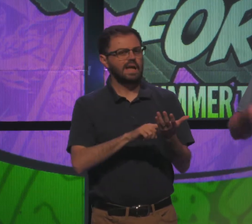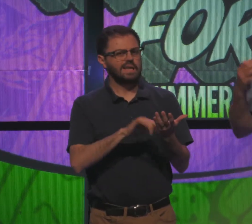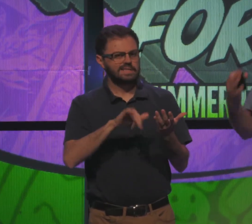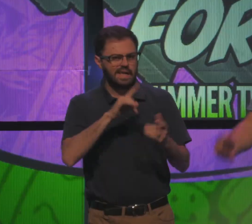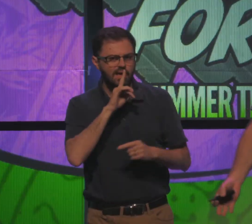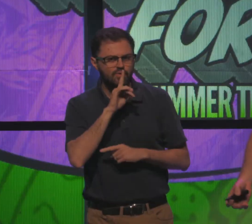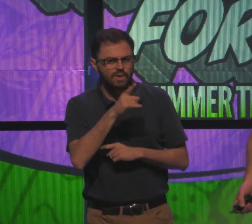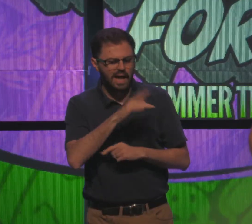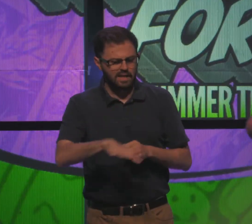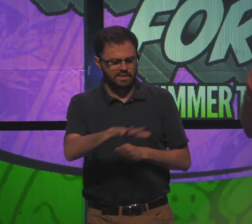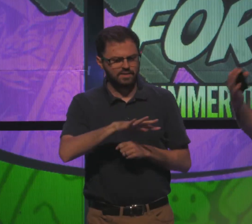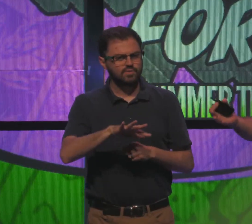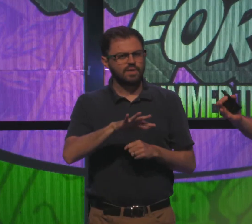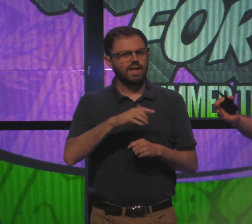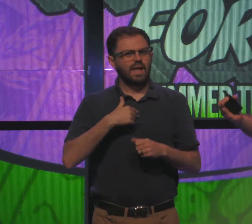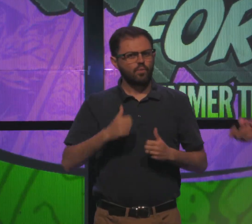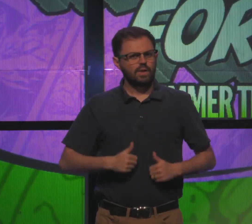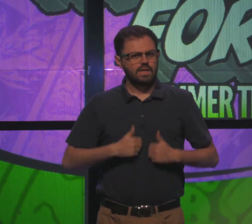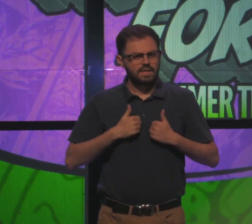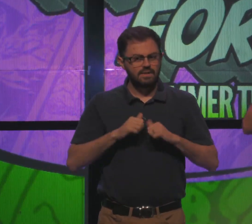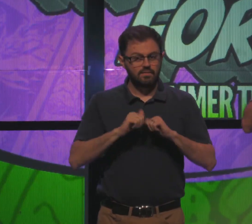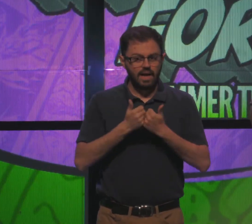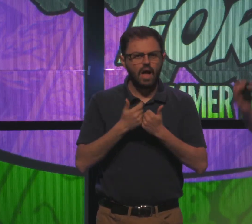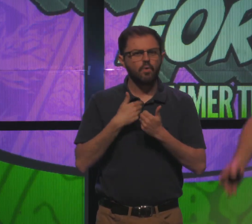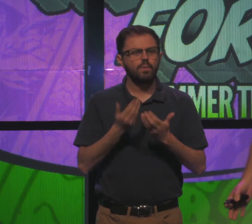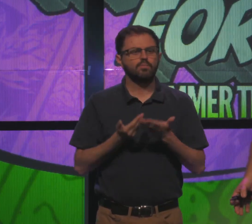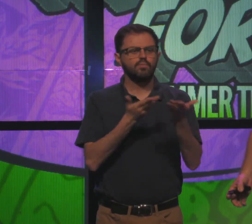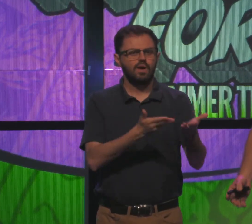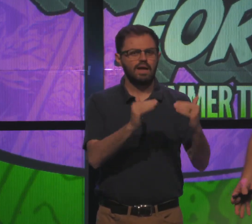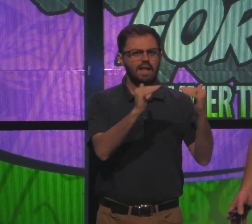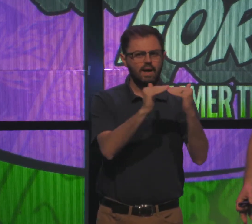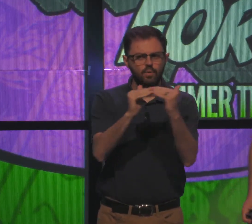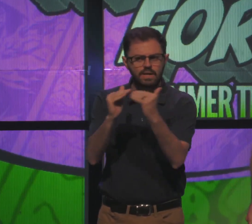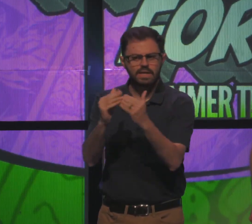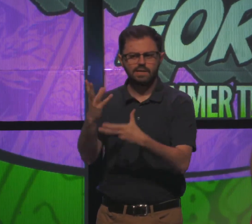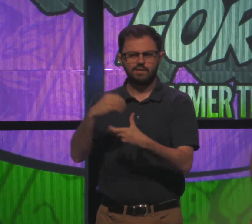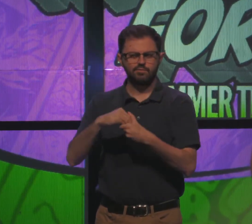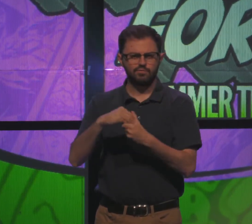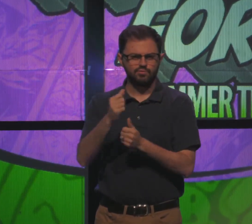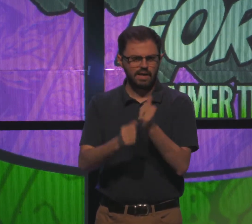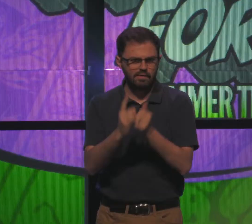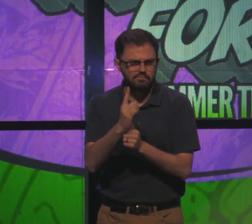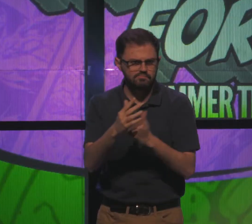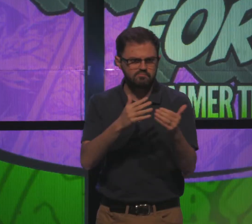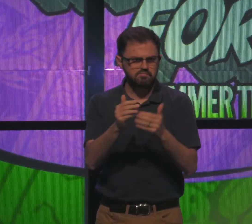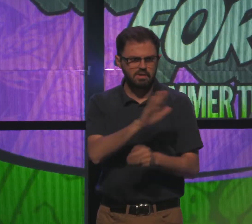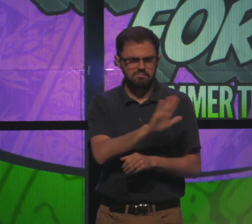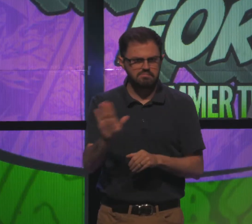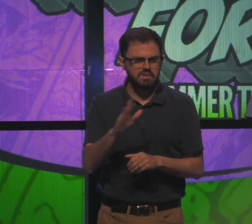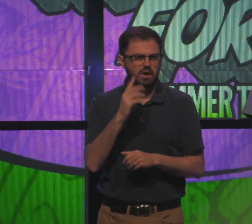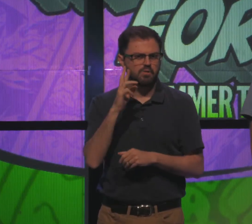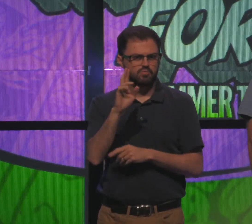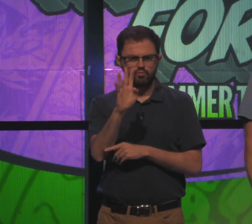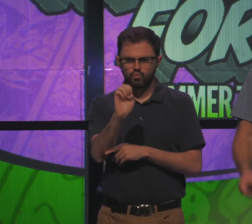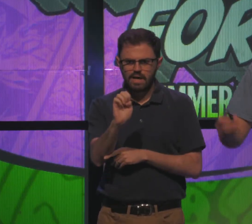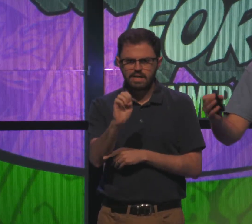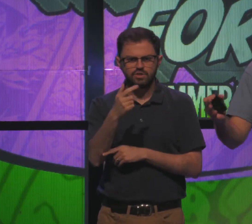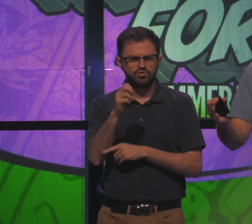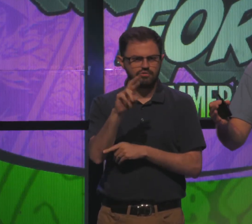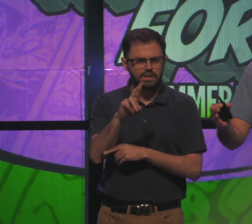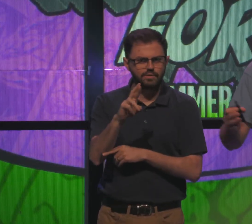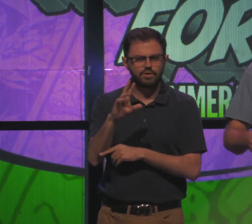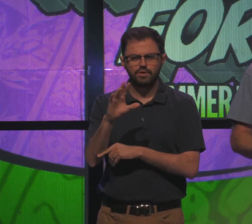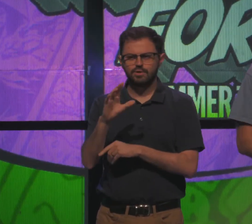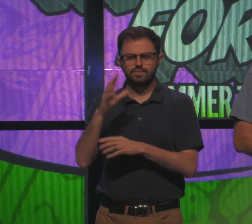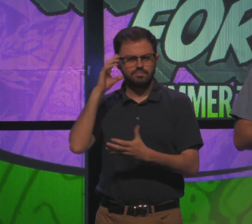way to bring equity and inclusion to all people, regardless of race and gender and creed. And so that's a big part of who we are